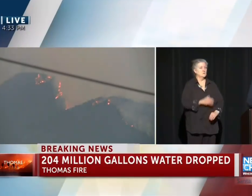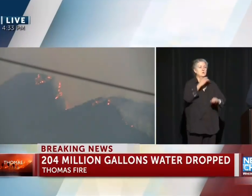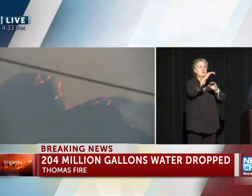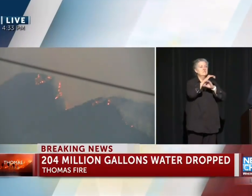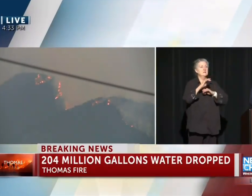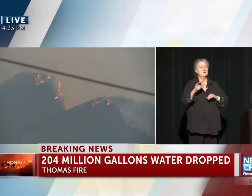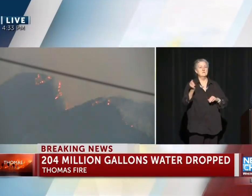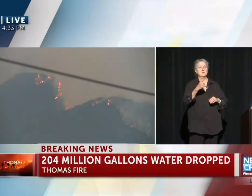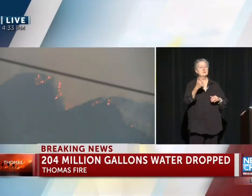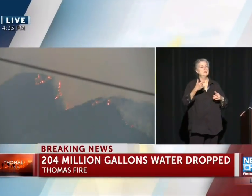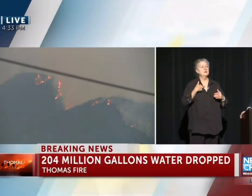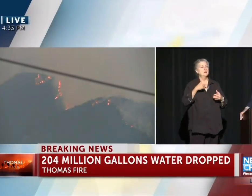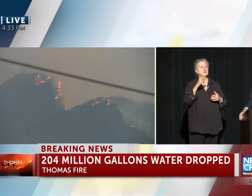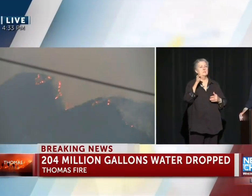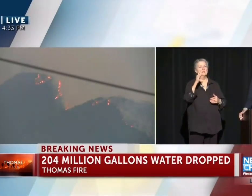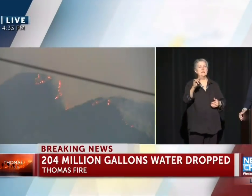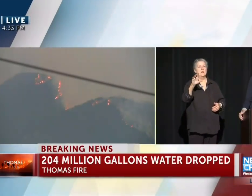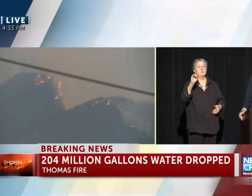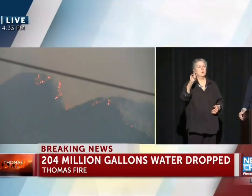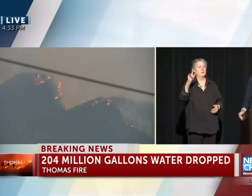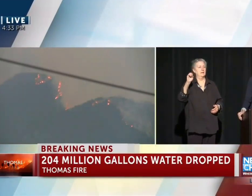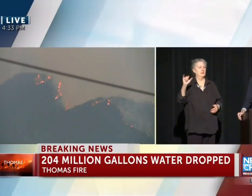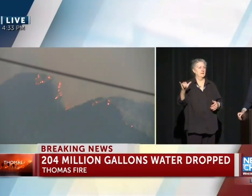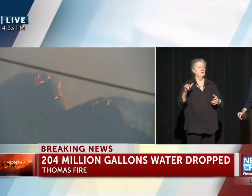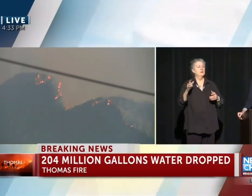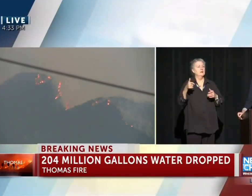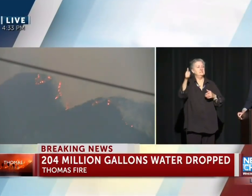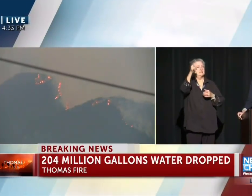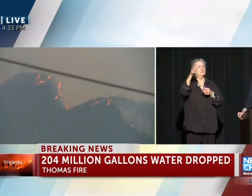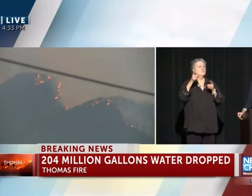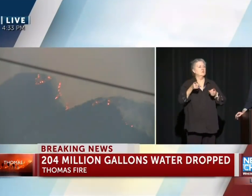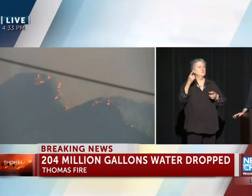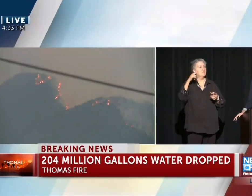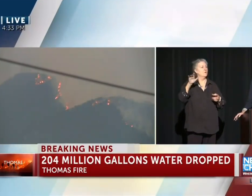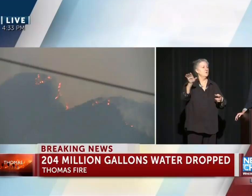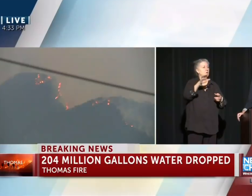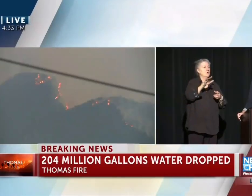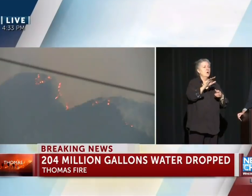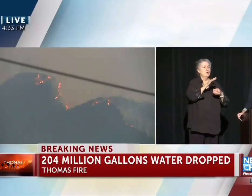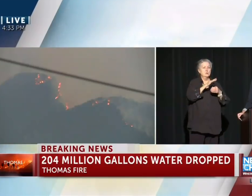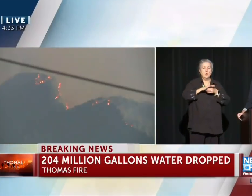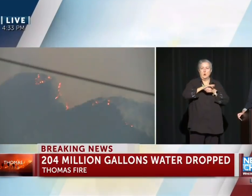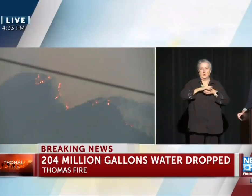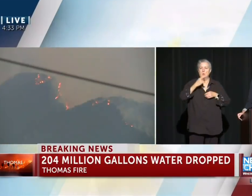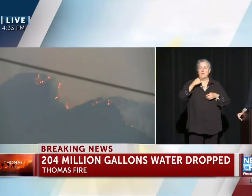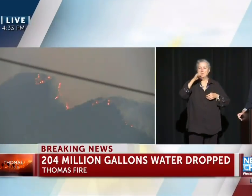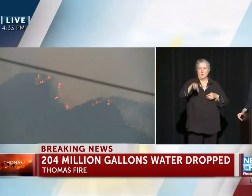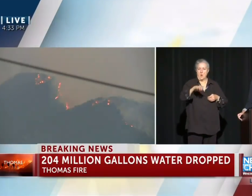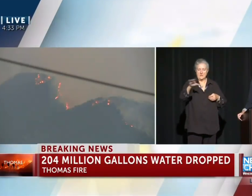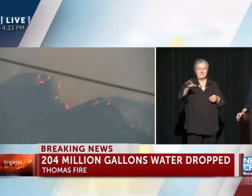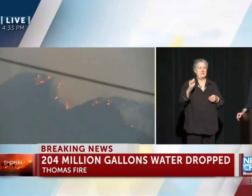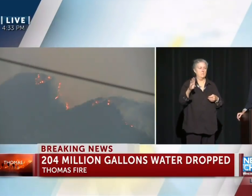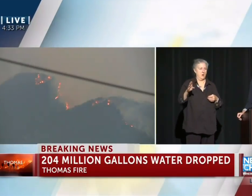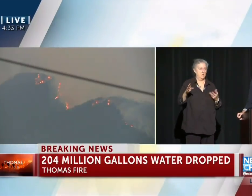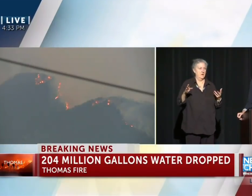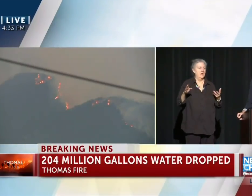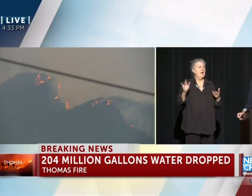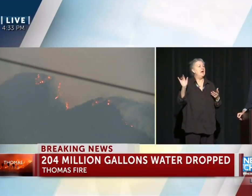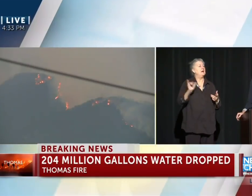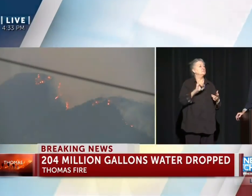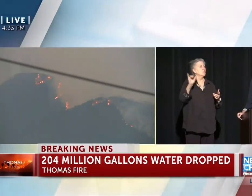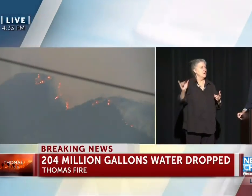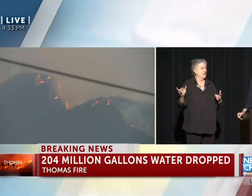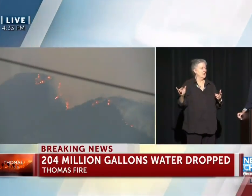Good evening, everyone. Kimberly Coley, Executive Director for your local Red Cross here in Santa Barbara, as